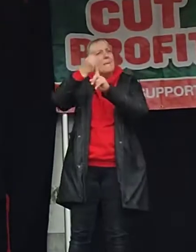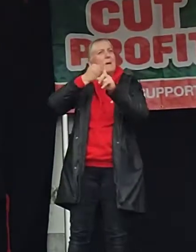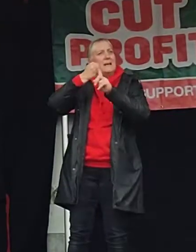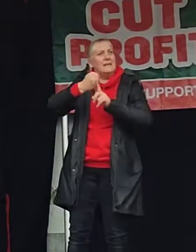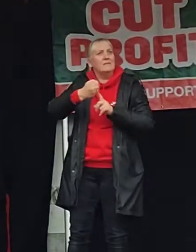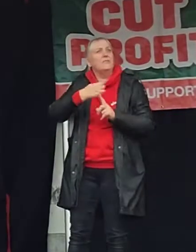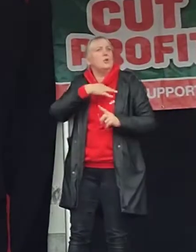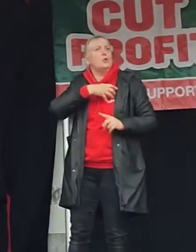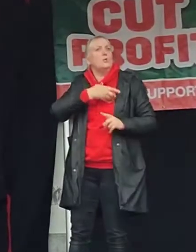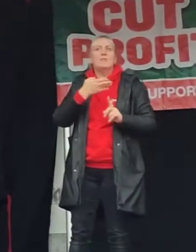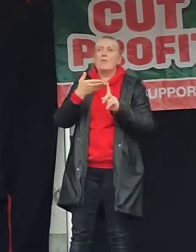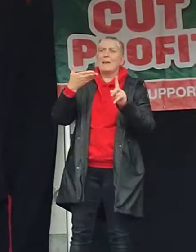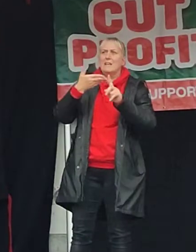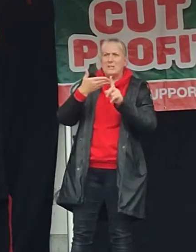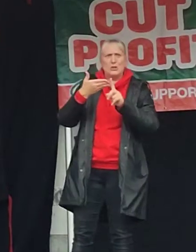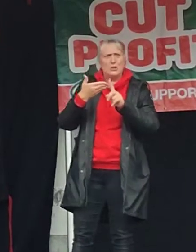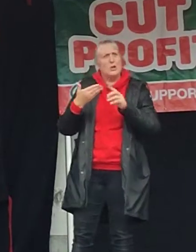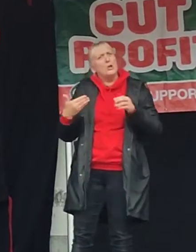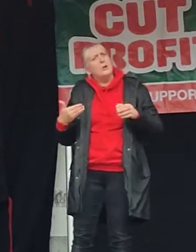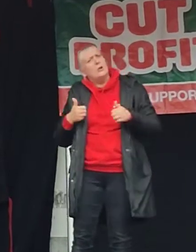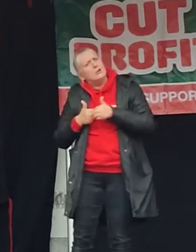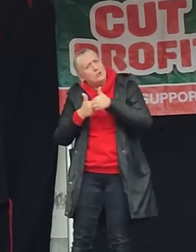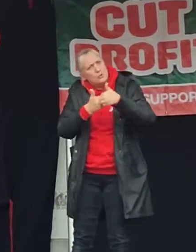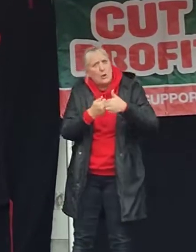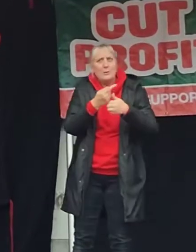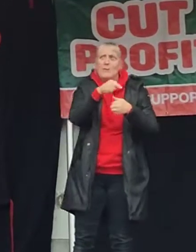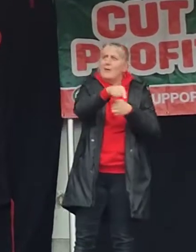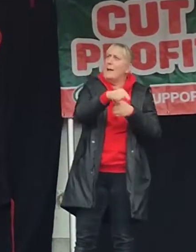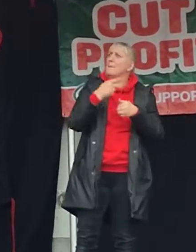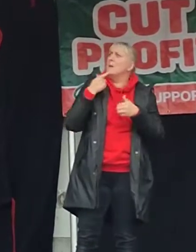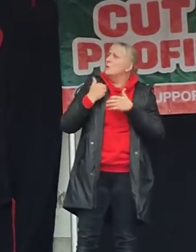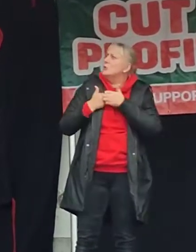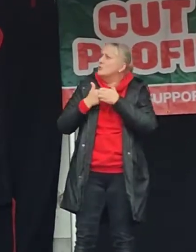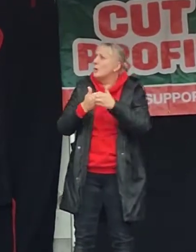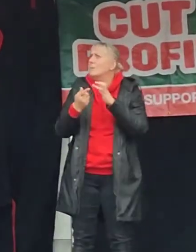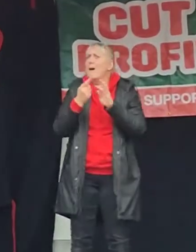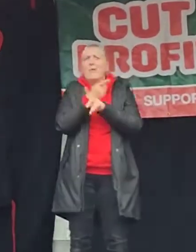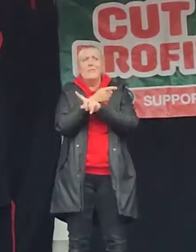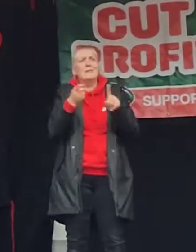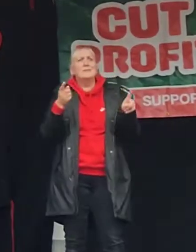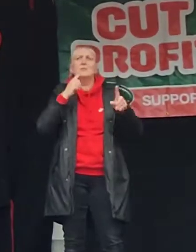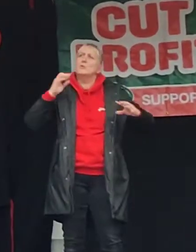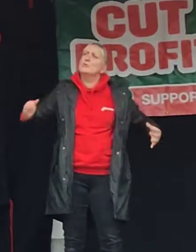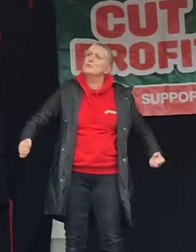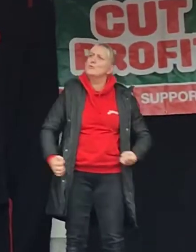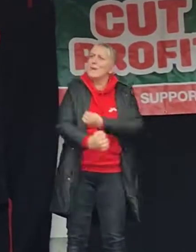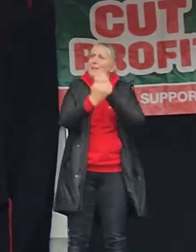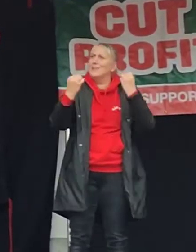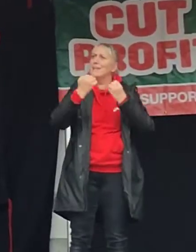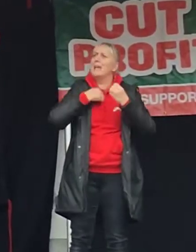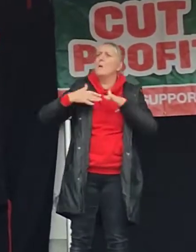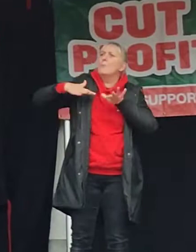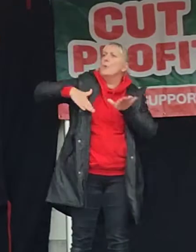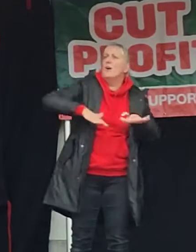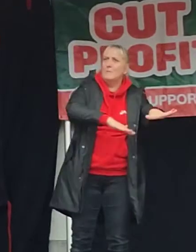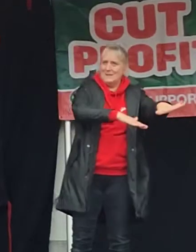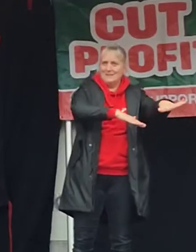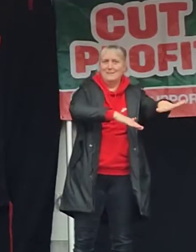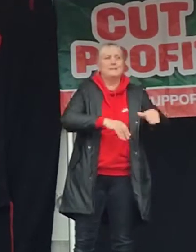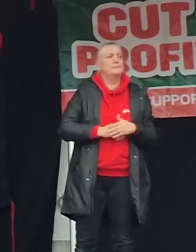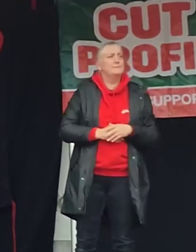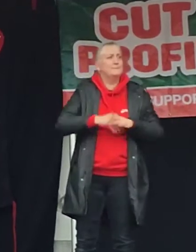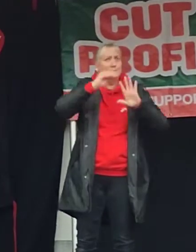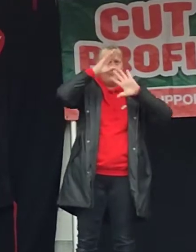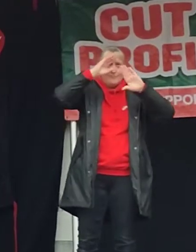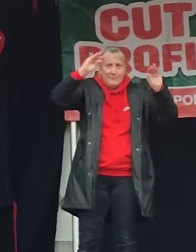recognition. Join with them. Join with all the others in strengthening our movement. Next week,